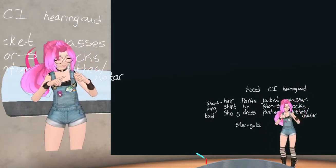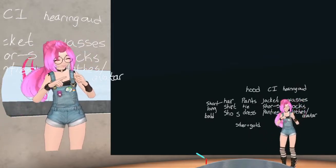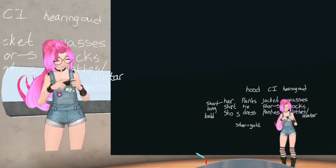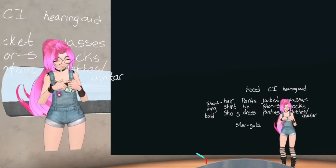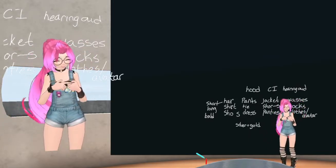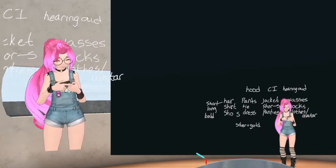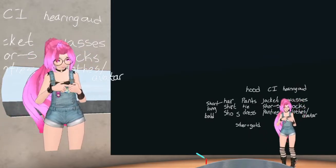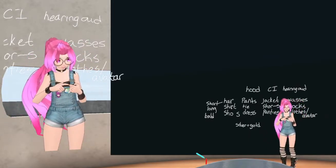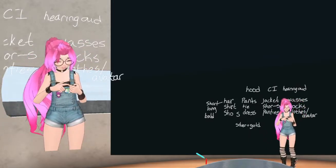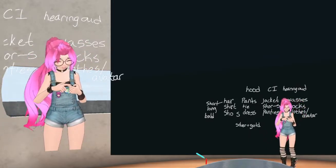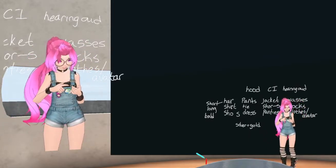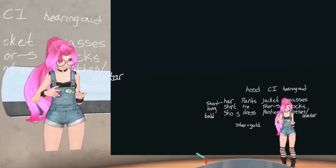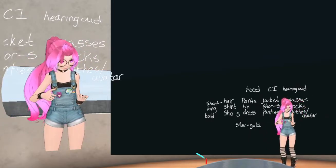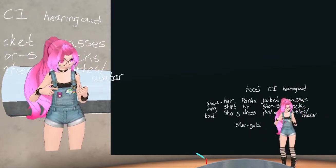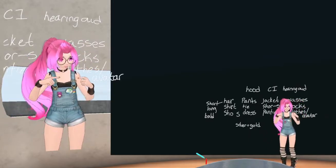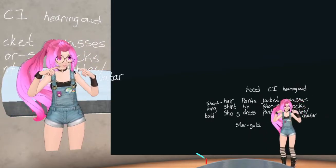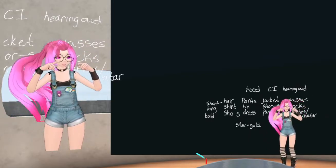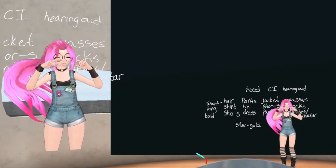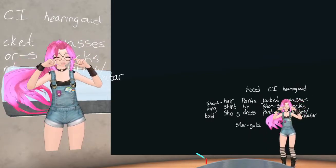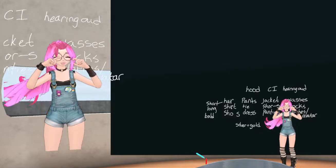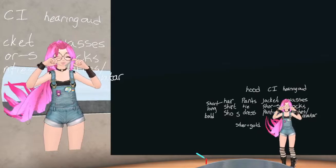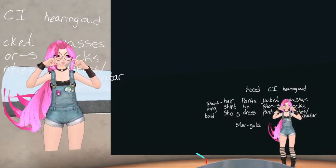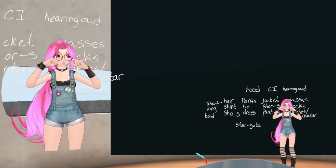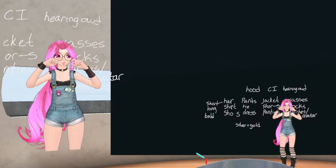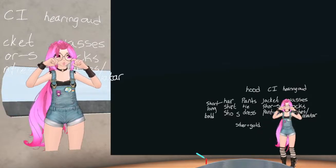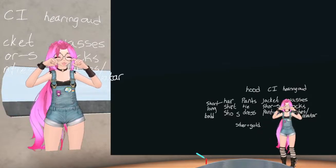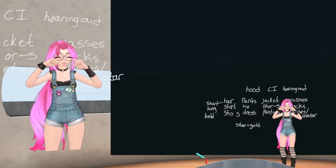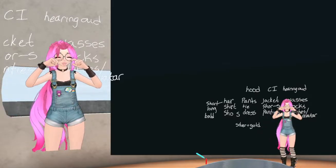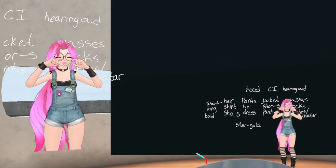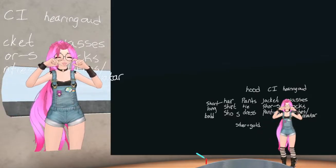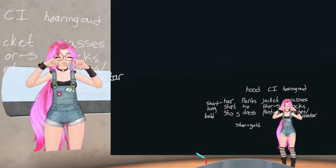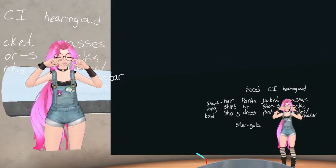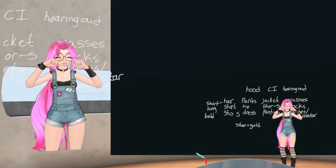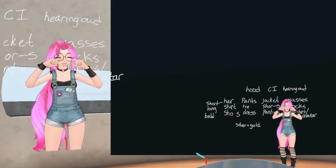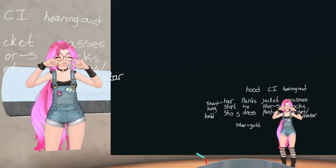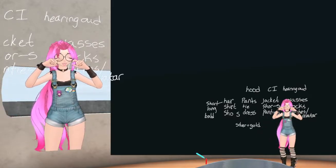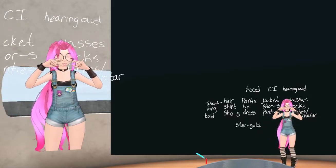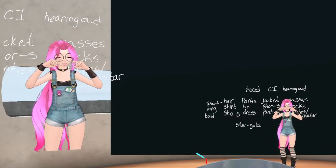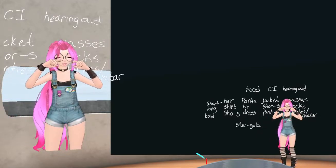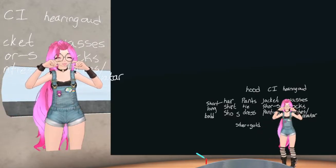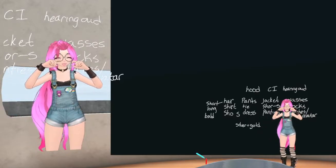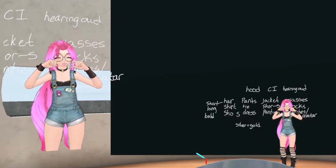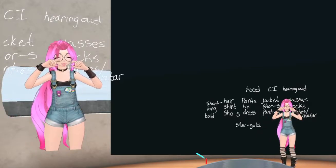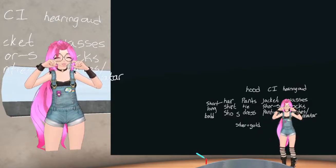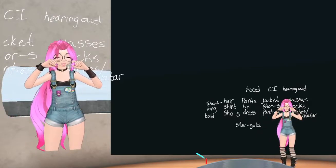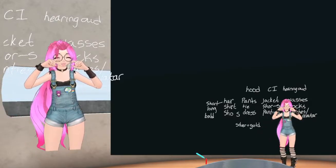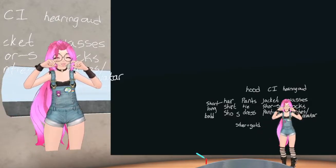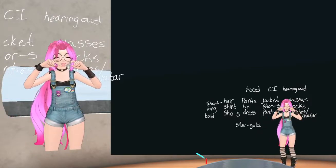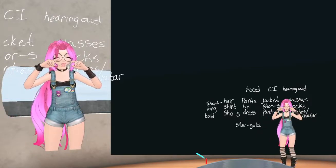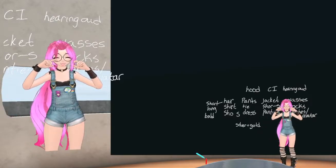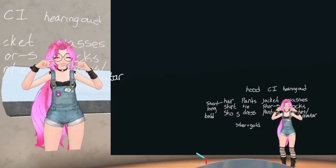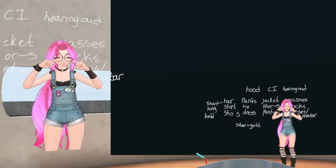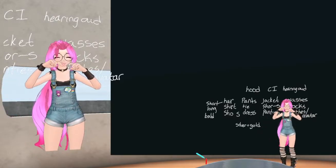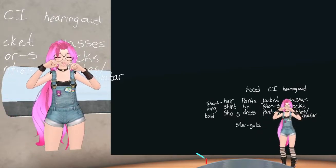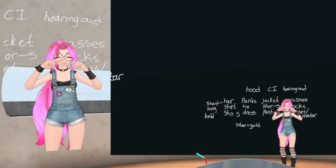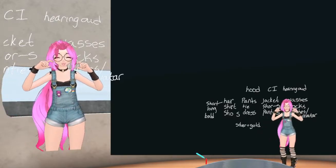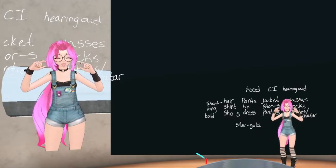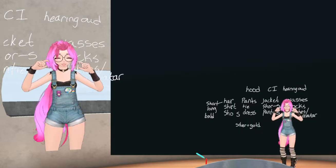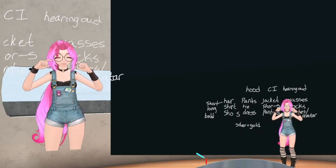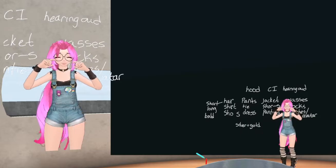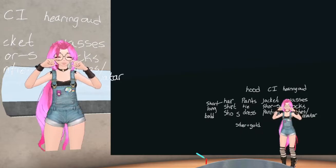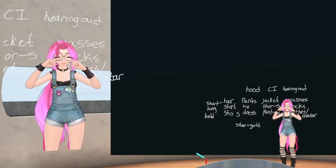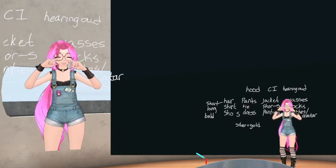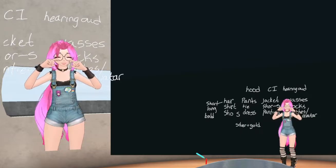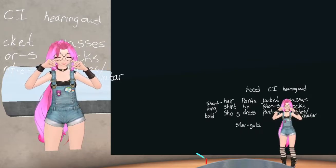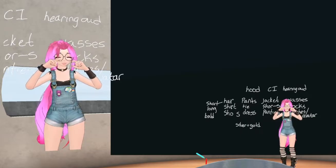best. And my index is not happy with me today, but you have G hands, and then you kind of just tap on your eyes or pull